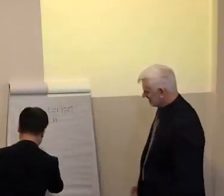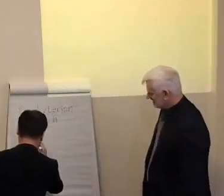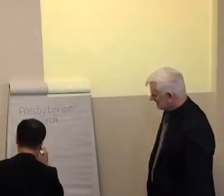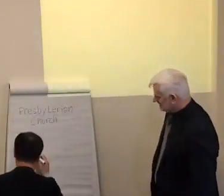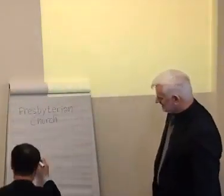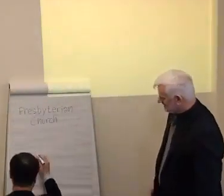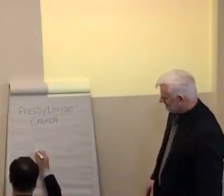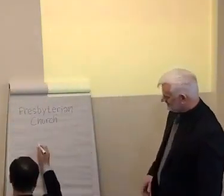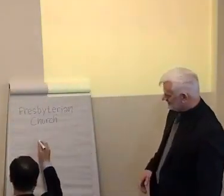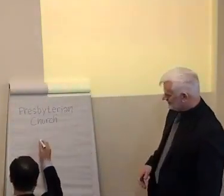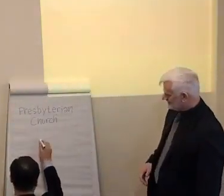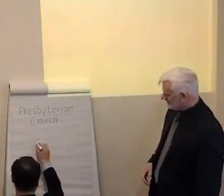Yeah.